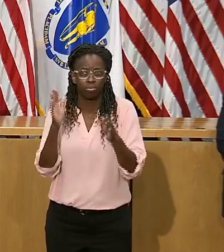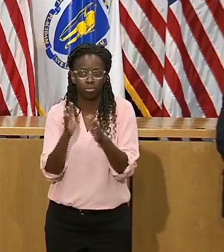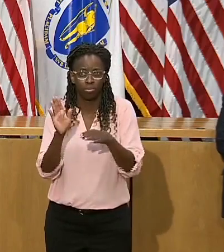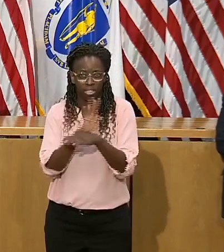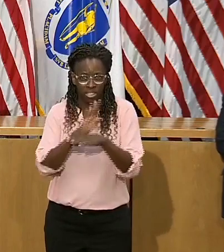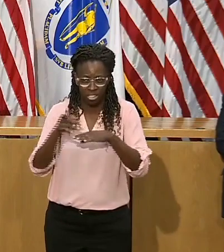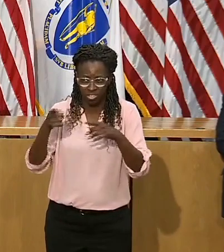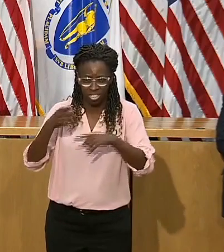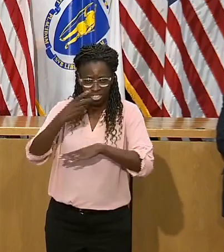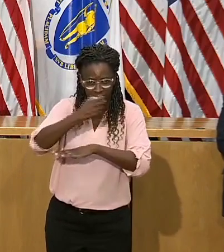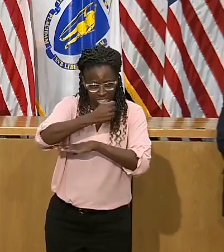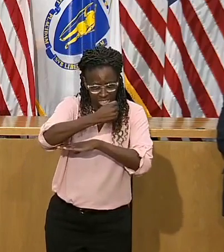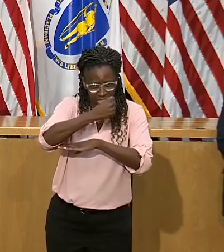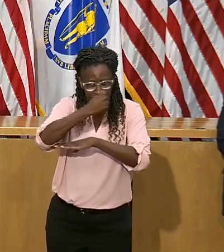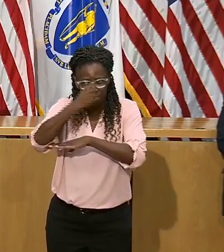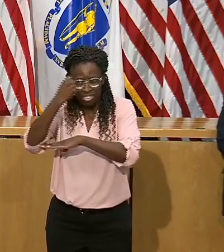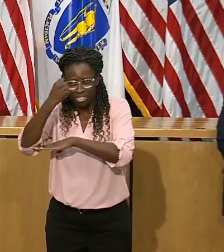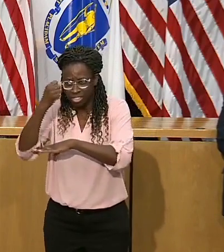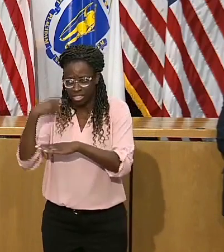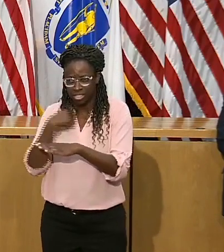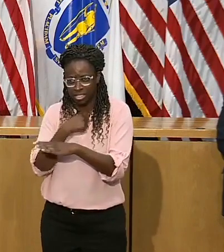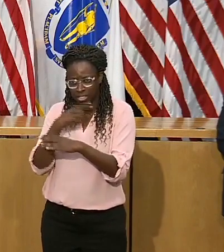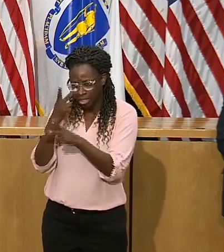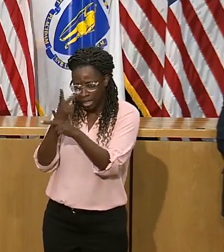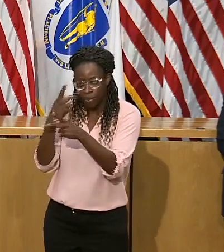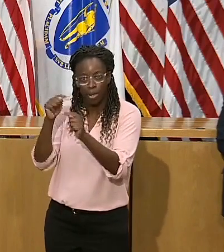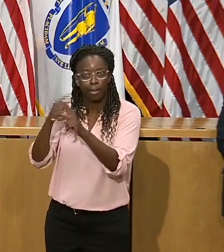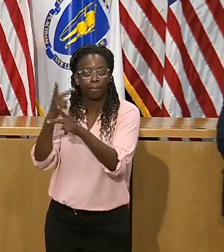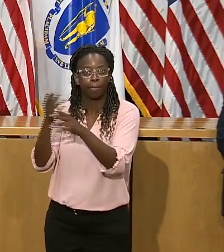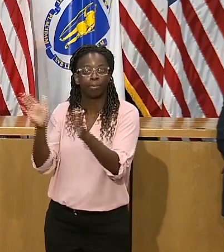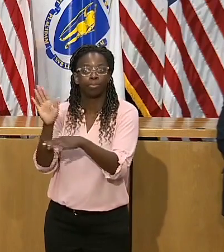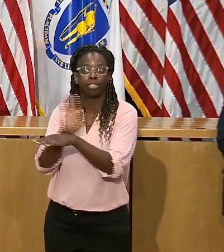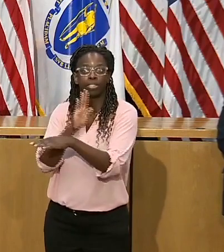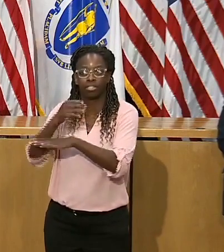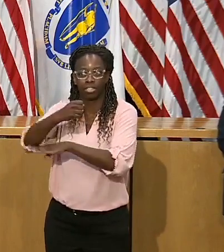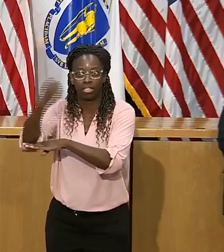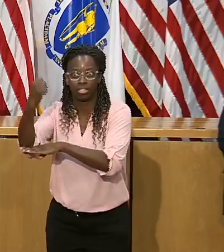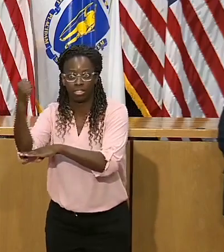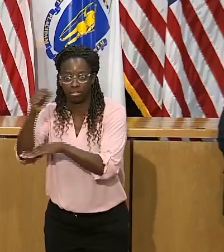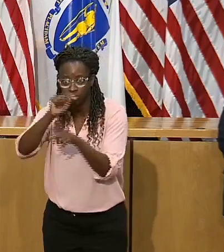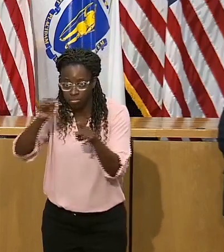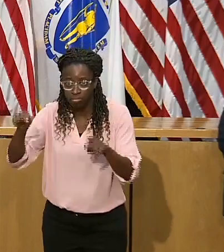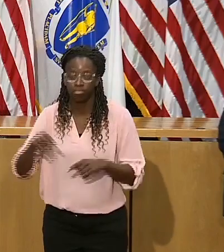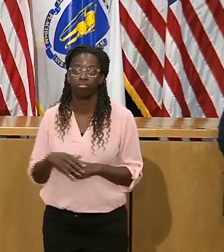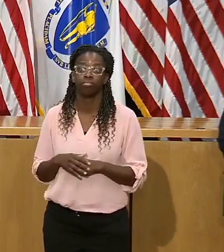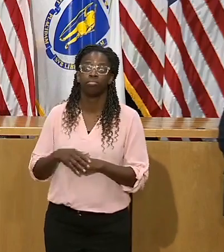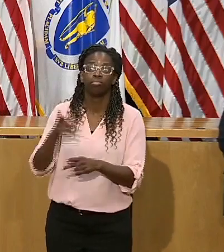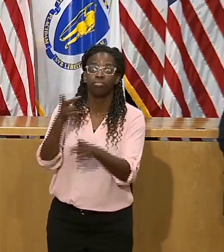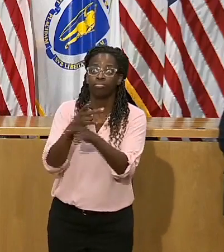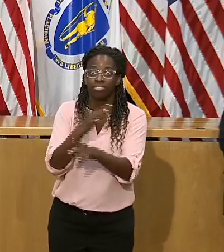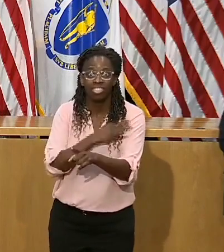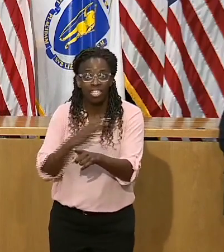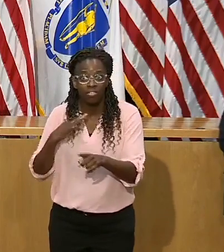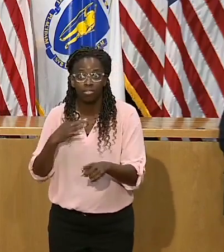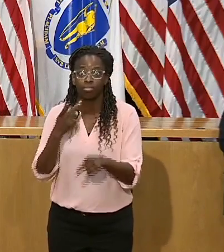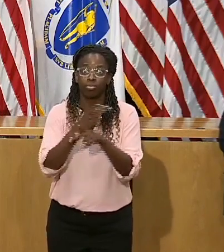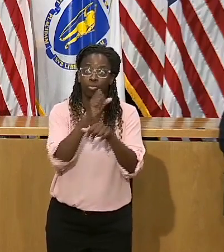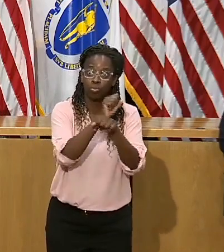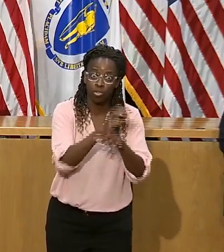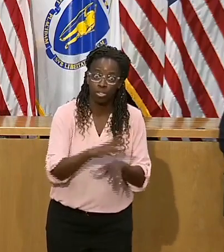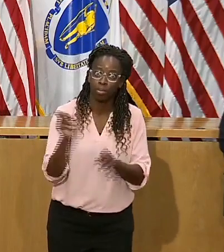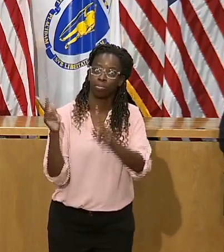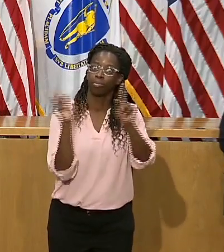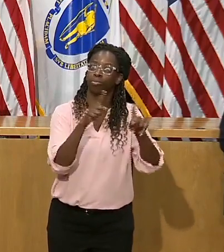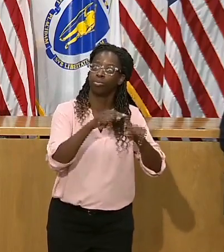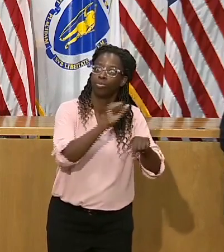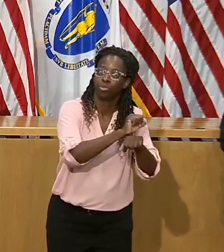and standards that we put in place to protect their workers and their customers and to help us get the economy moving again and sustain their